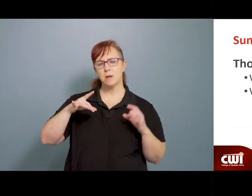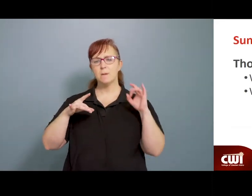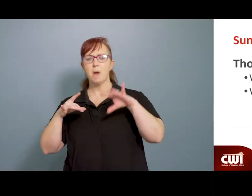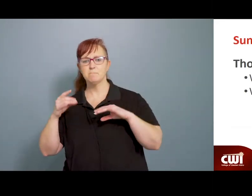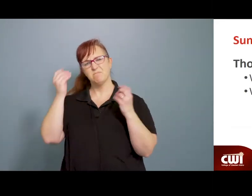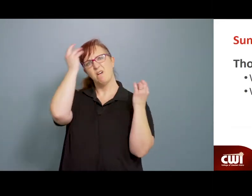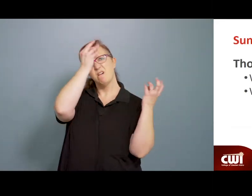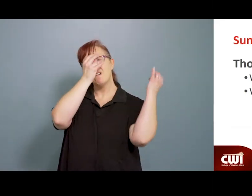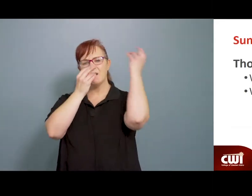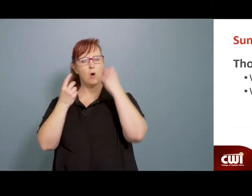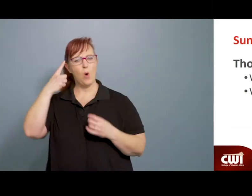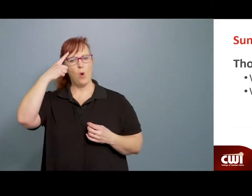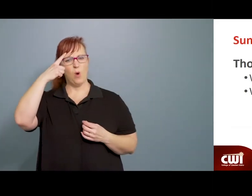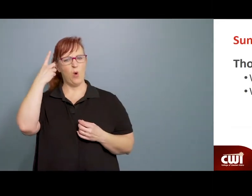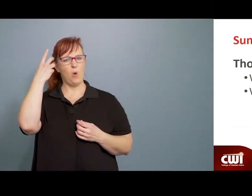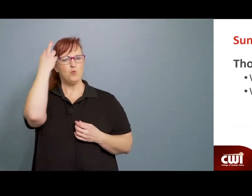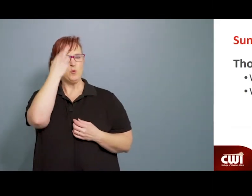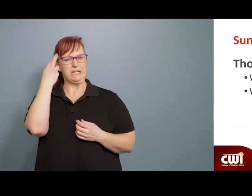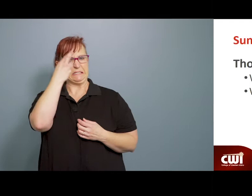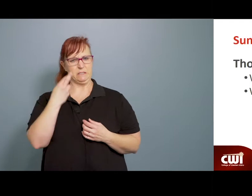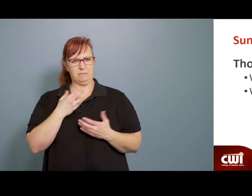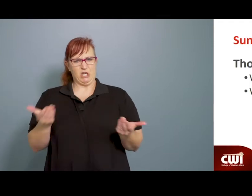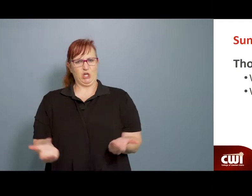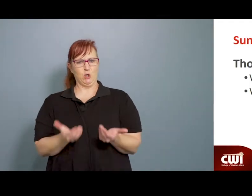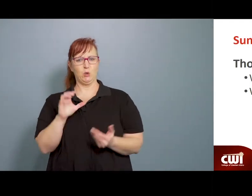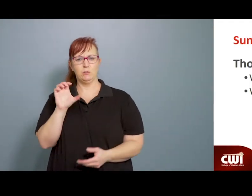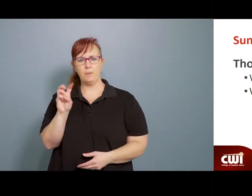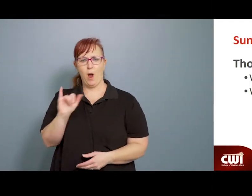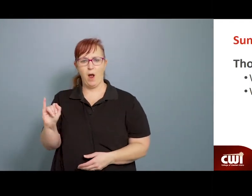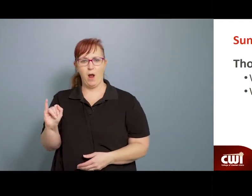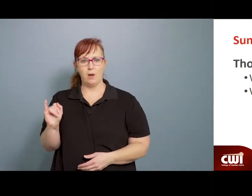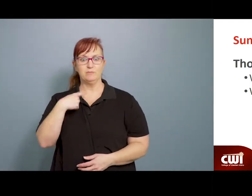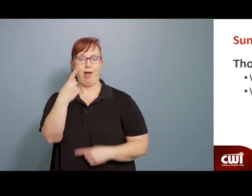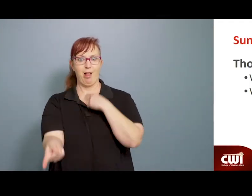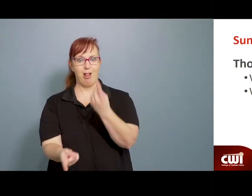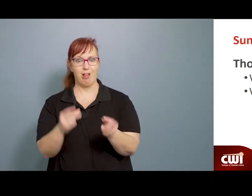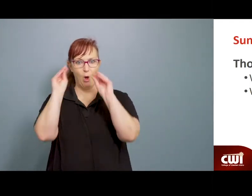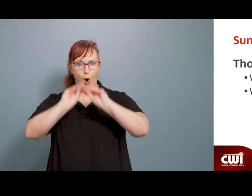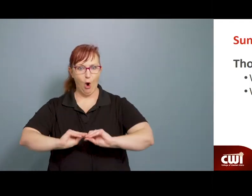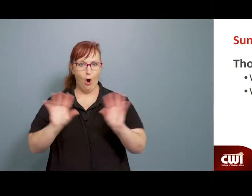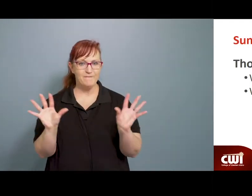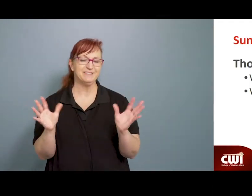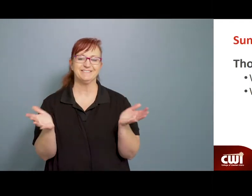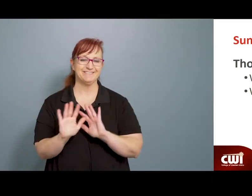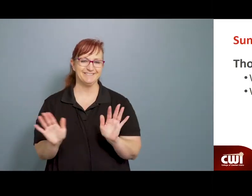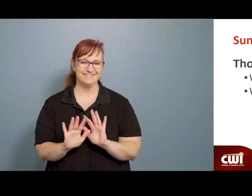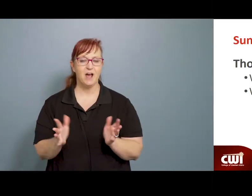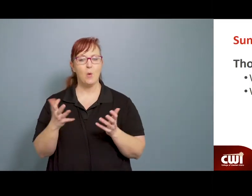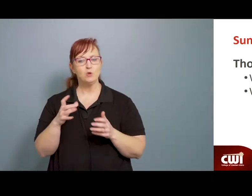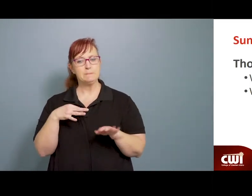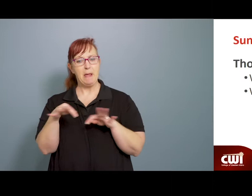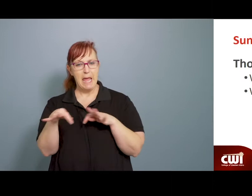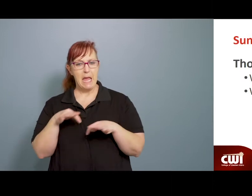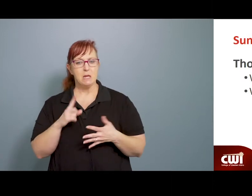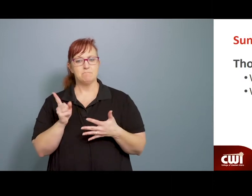here and what do we want to accomplish today? I don't want to state the obvious. However, I do want to just walk through some of the